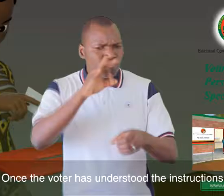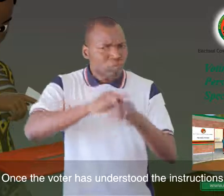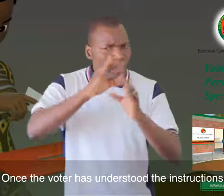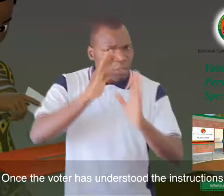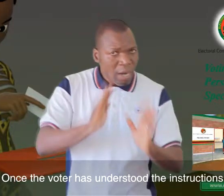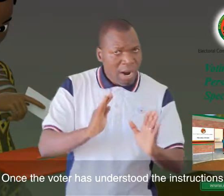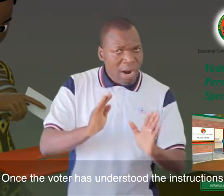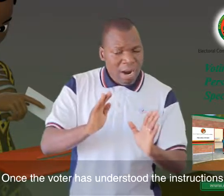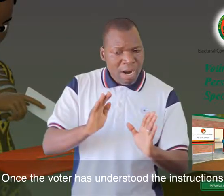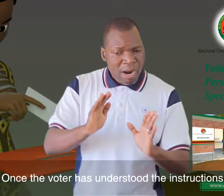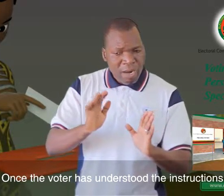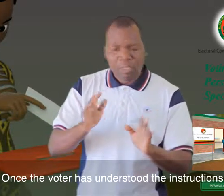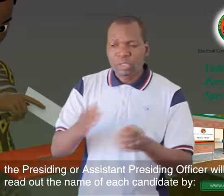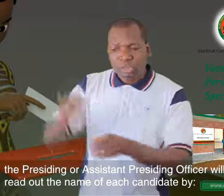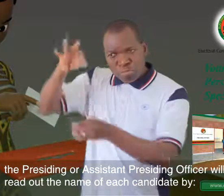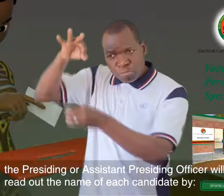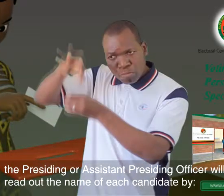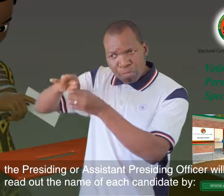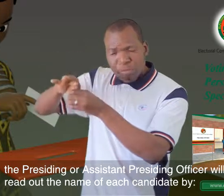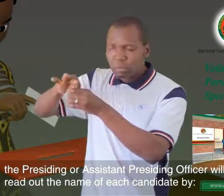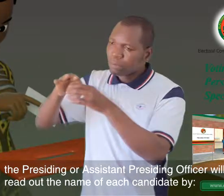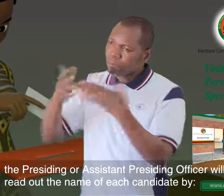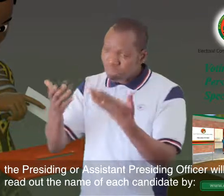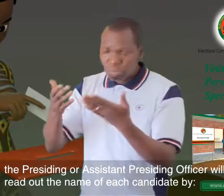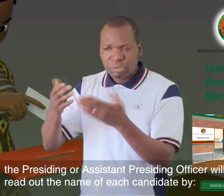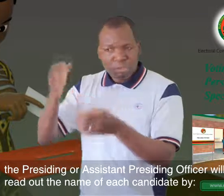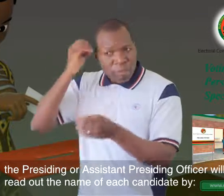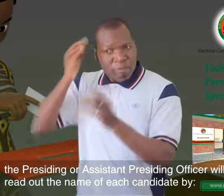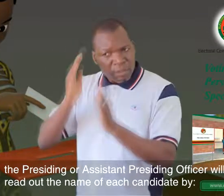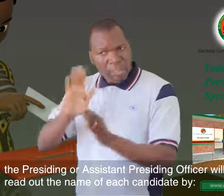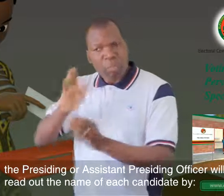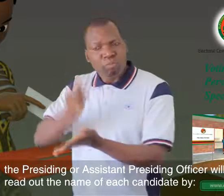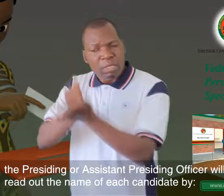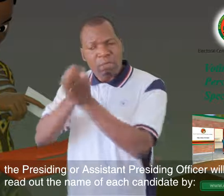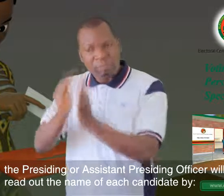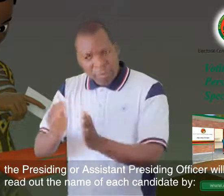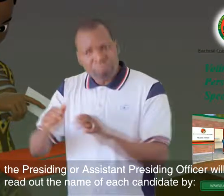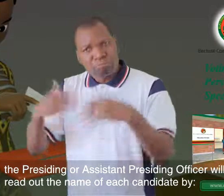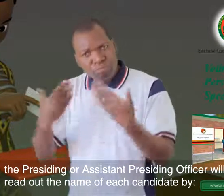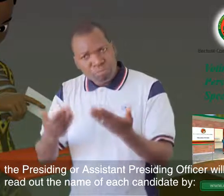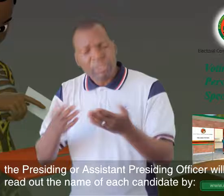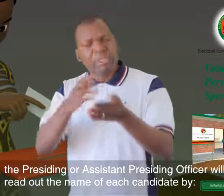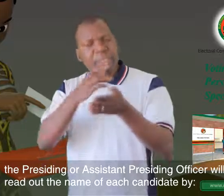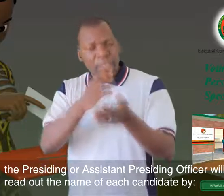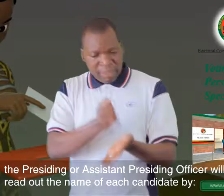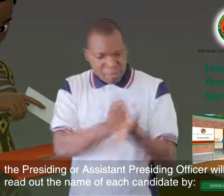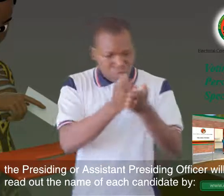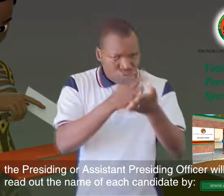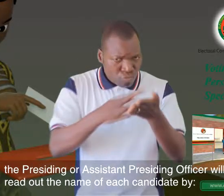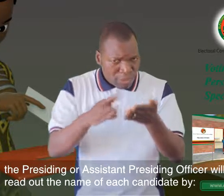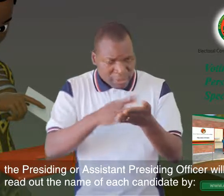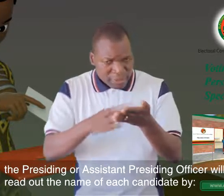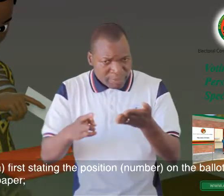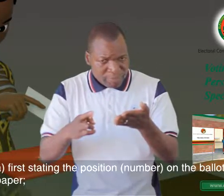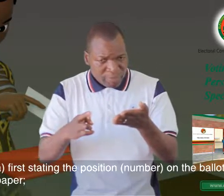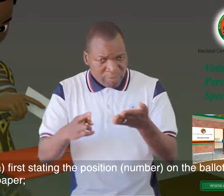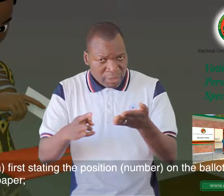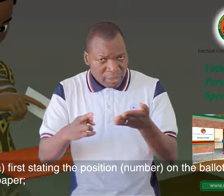the instructions, the presiding or assistant presiding officer will read out the name of each candidate by